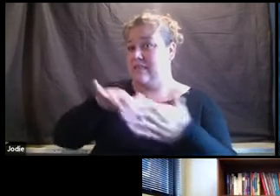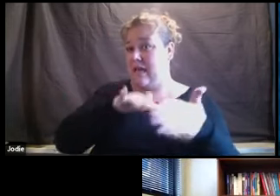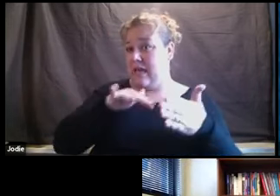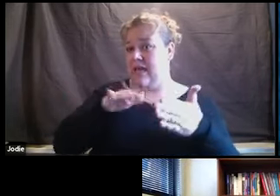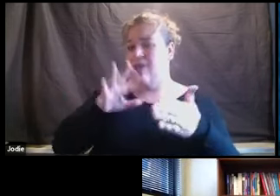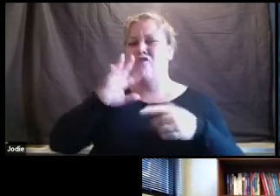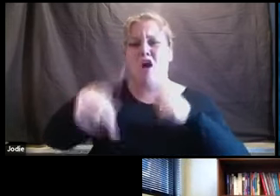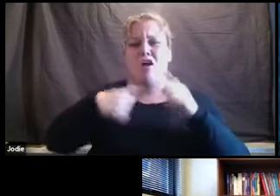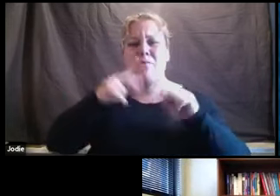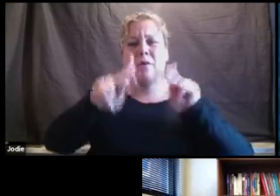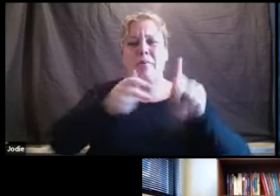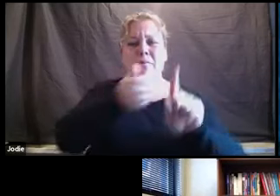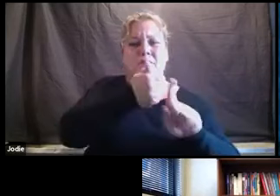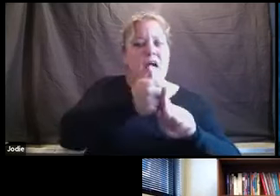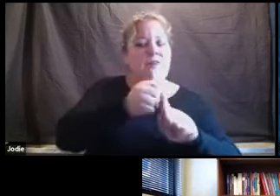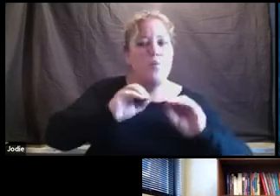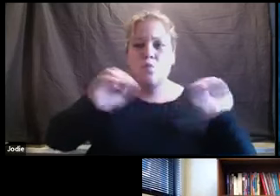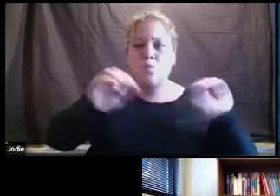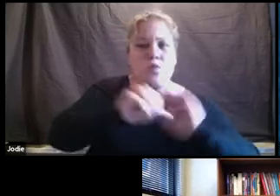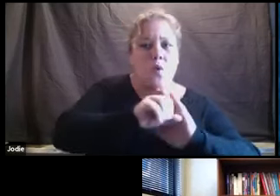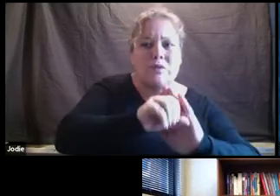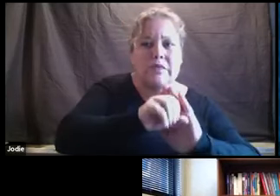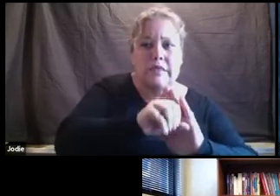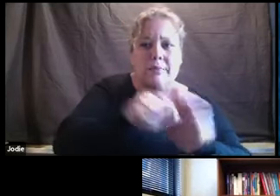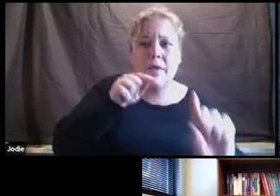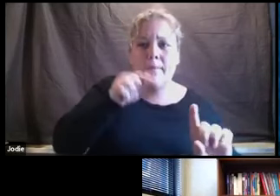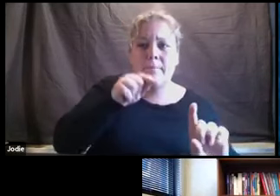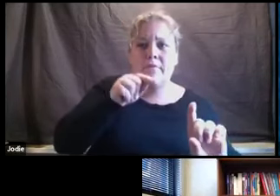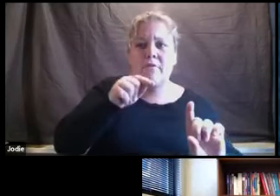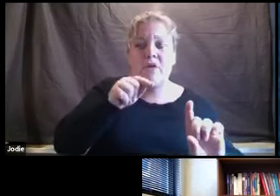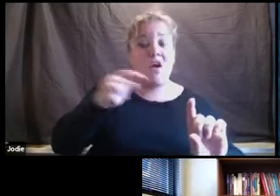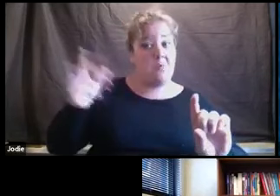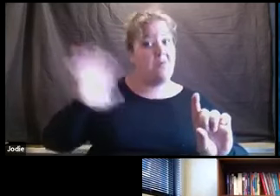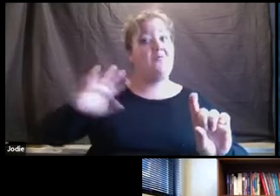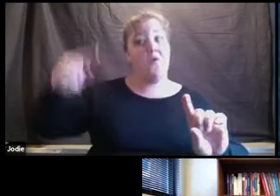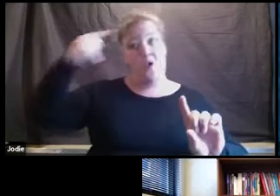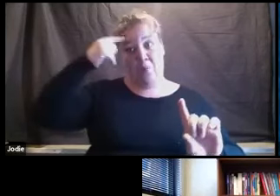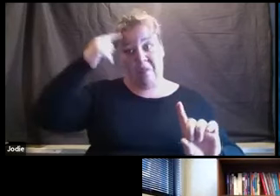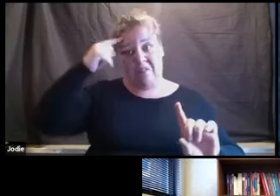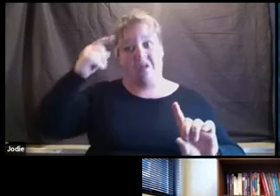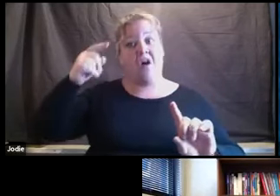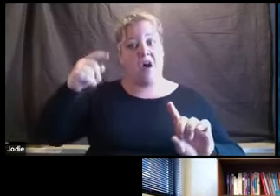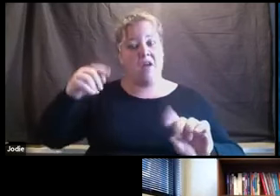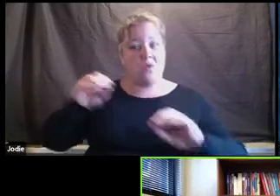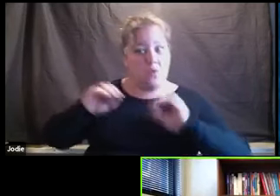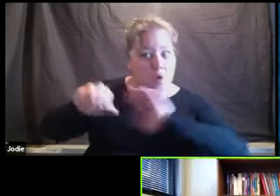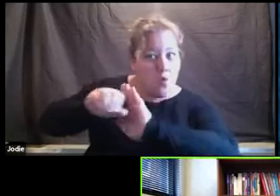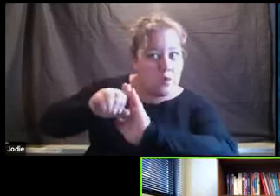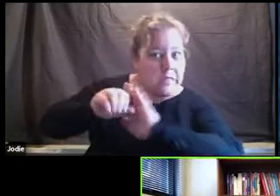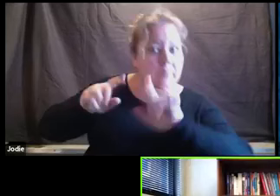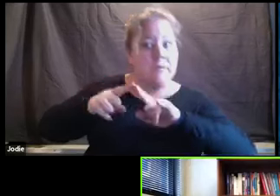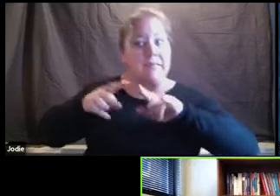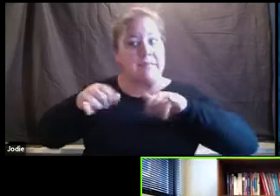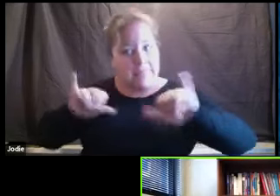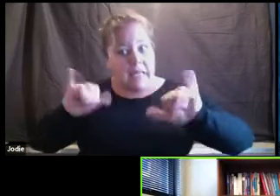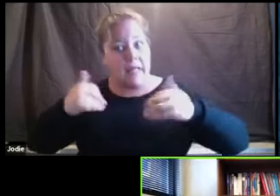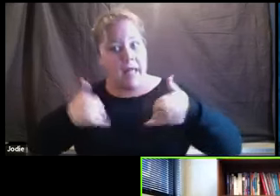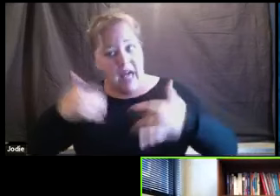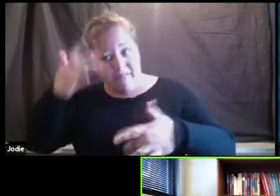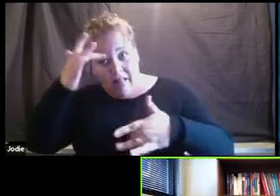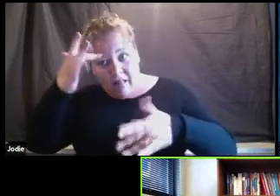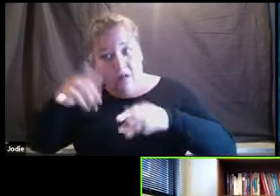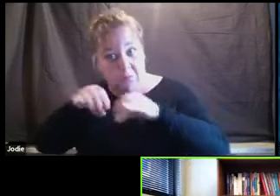people might not be spreading the disease quite as much as people would have thought because of the fact that they don't show symptoms.